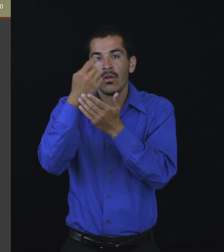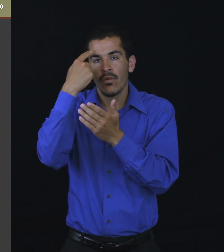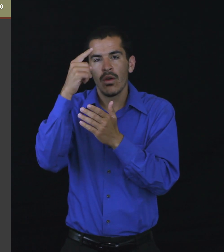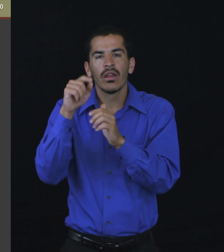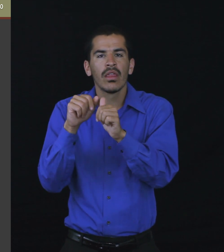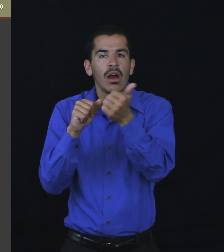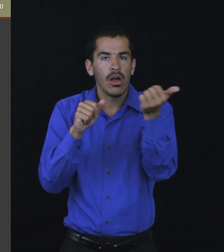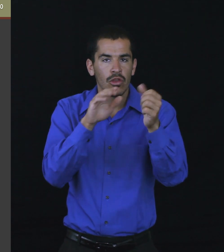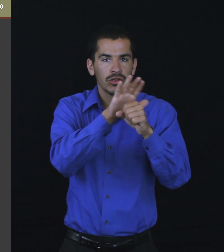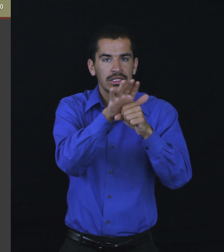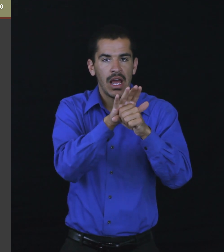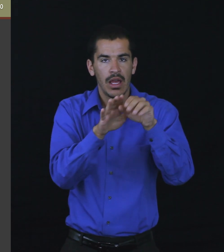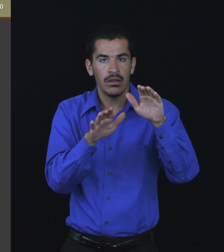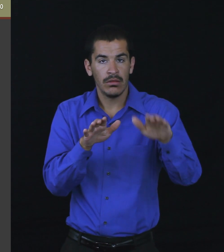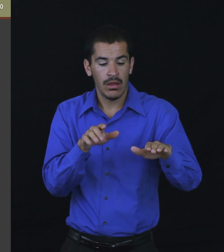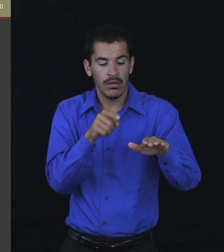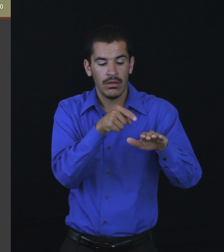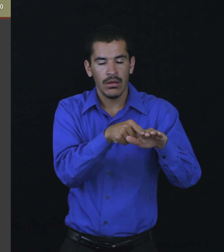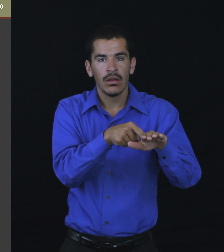site.